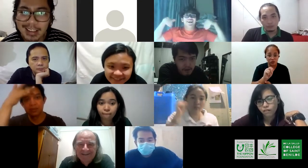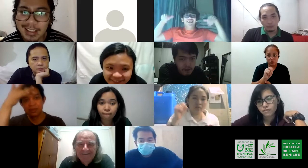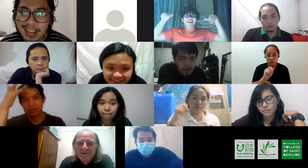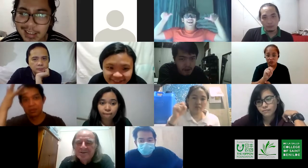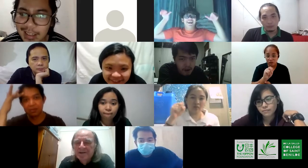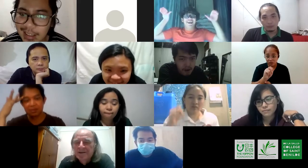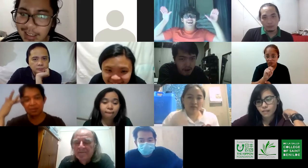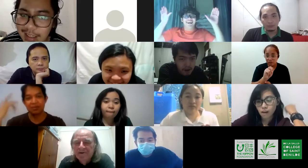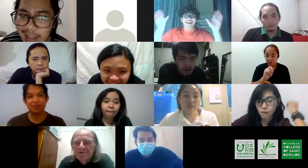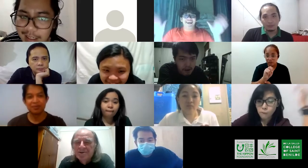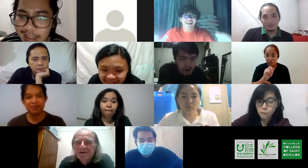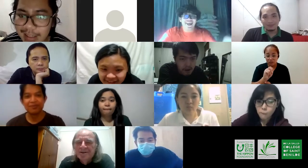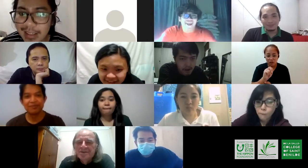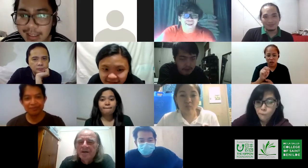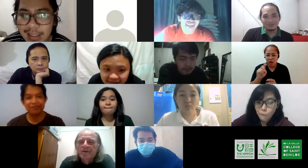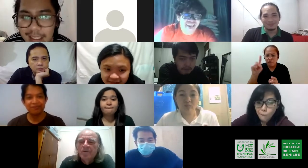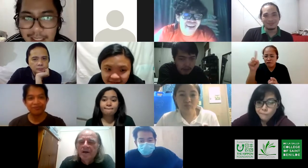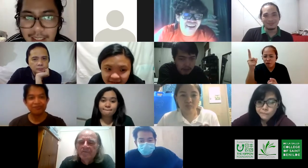Was it his first or his second wife?